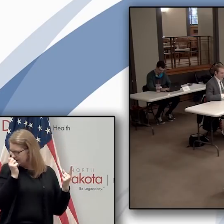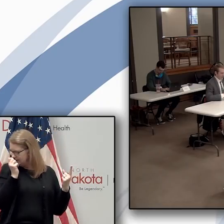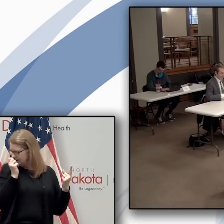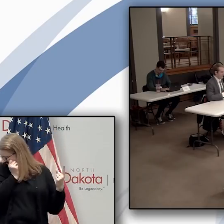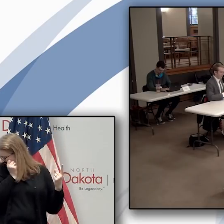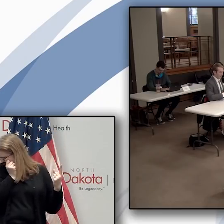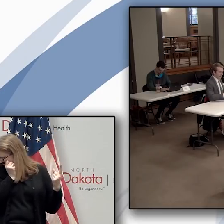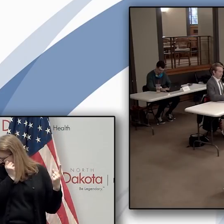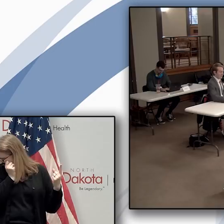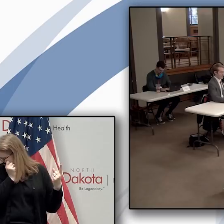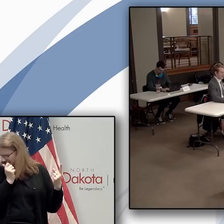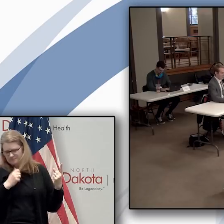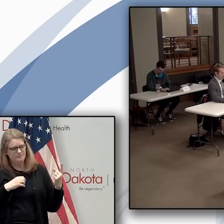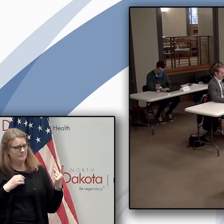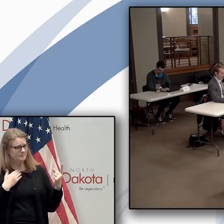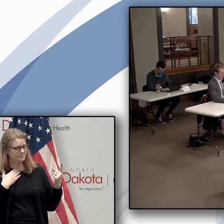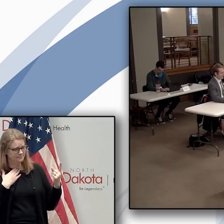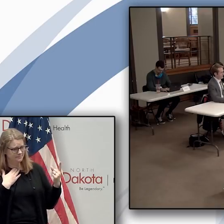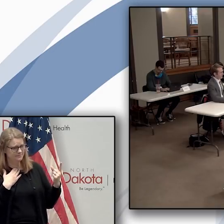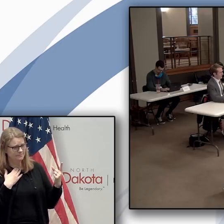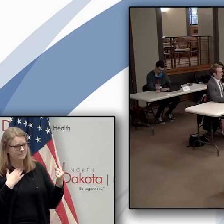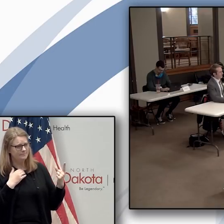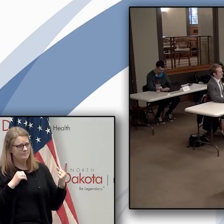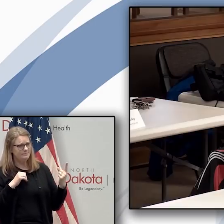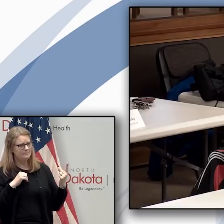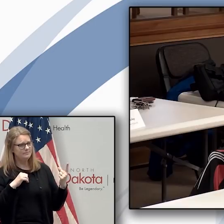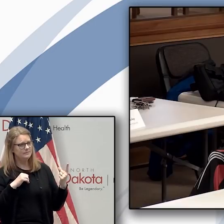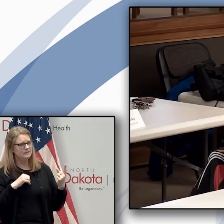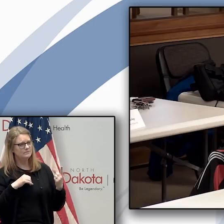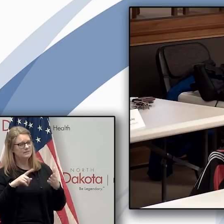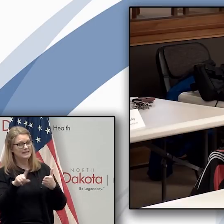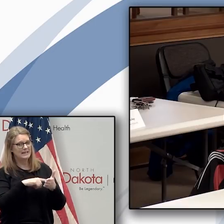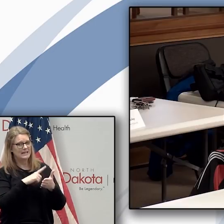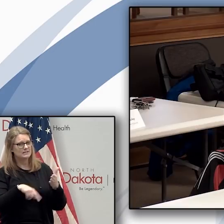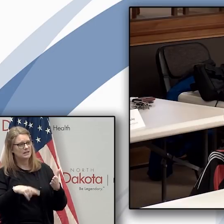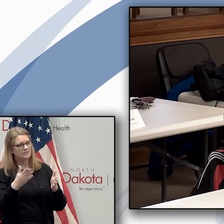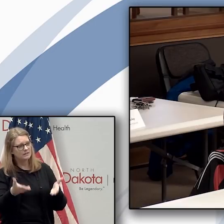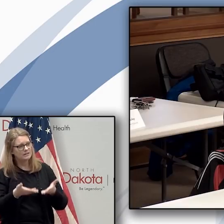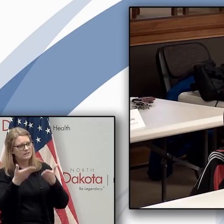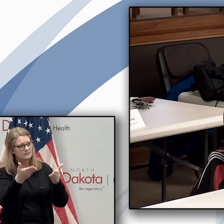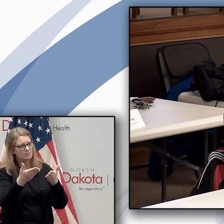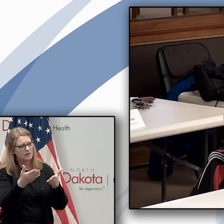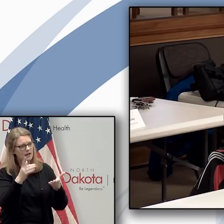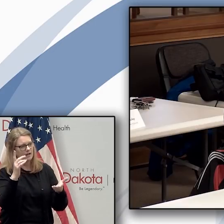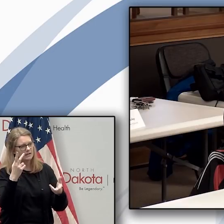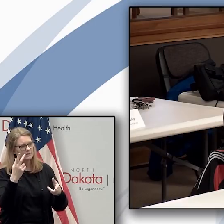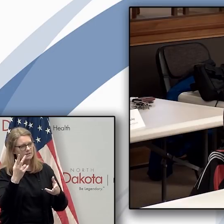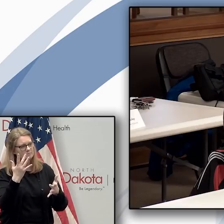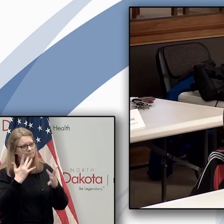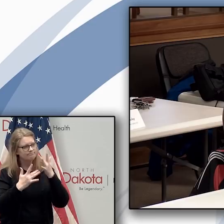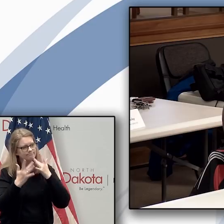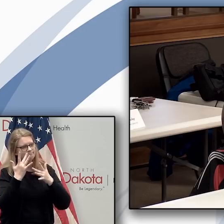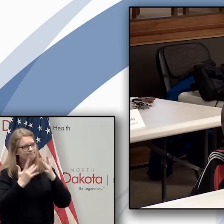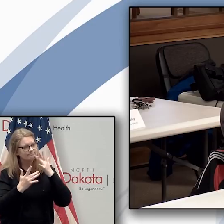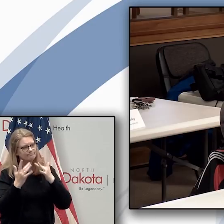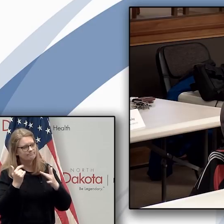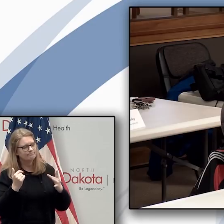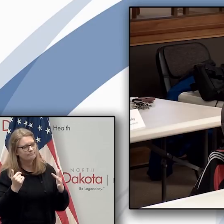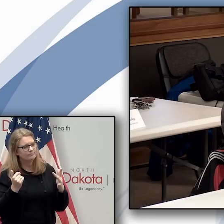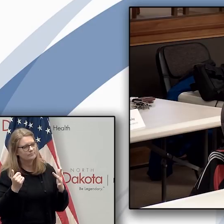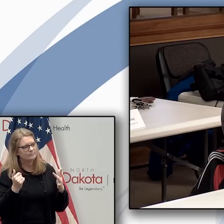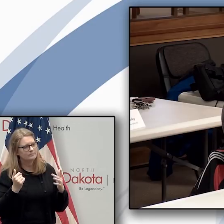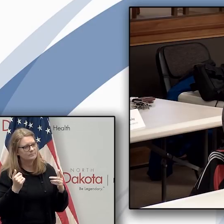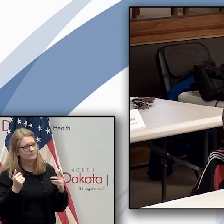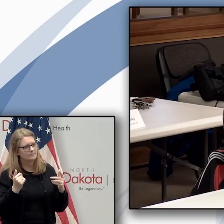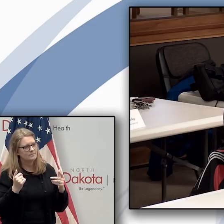Two-part question. In reference to the cancellations and the supply shortage from today, were the supply shortages in reference